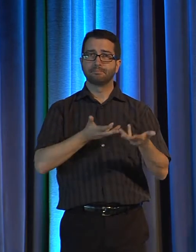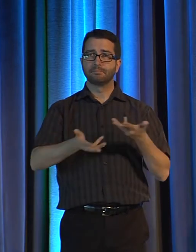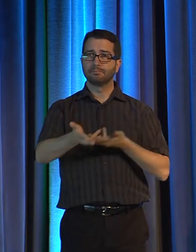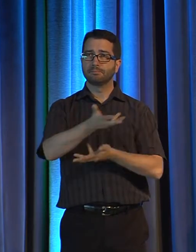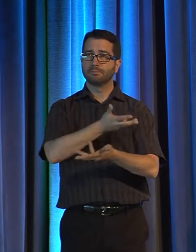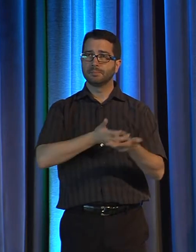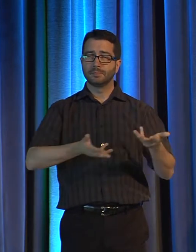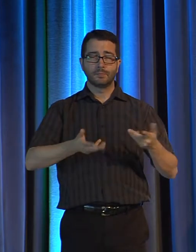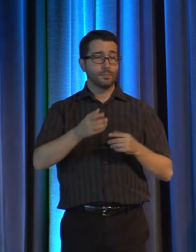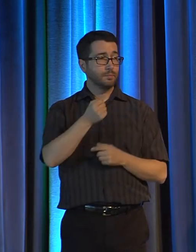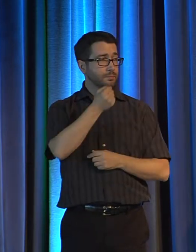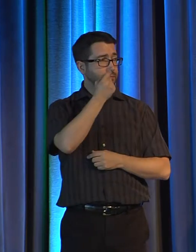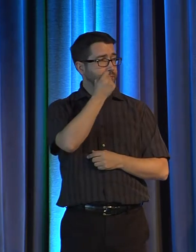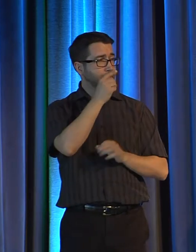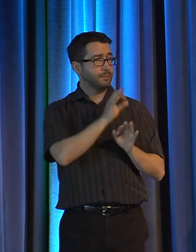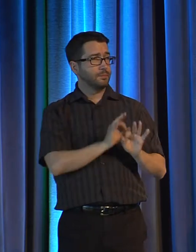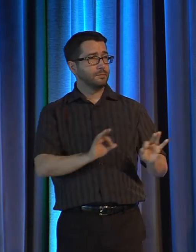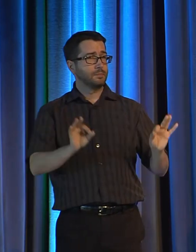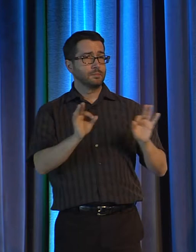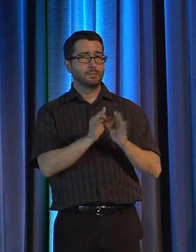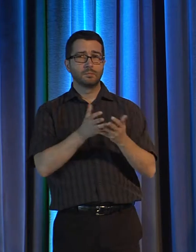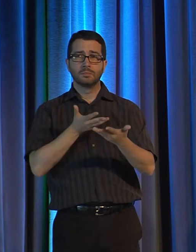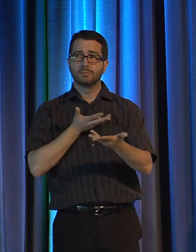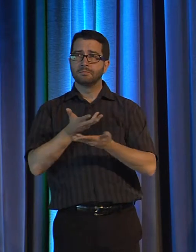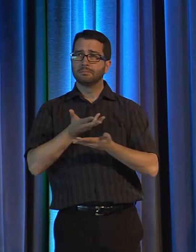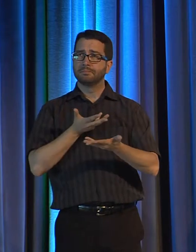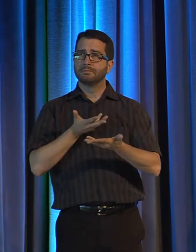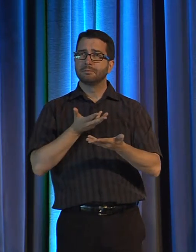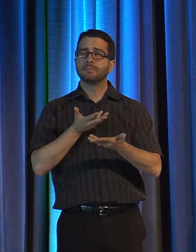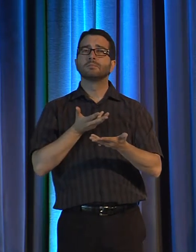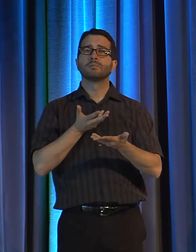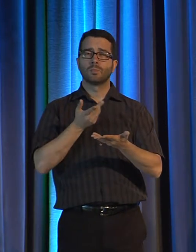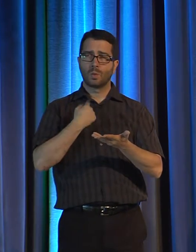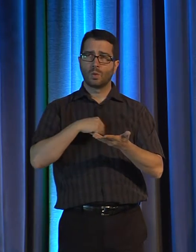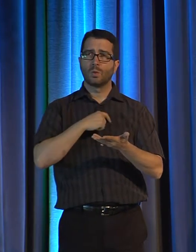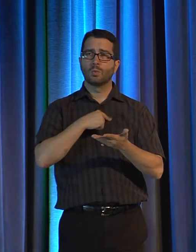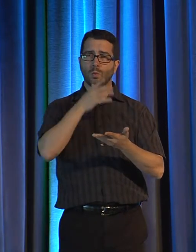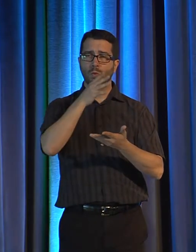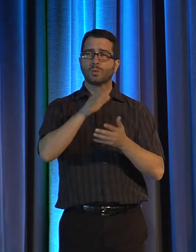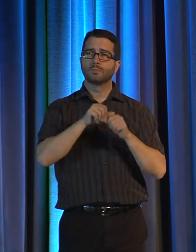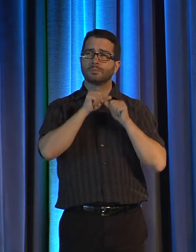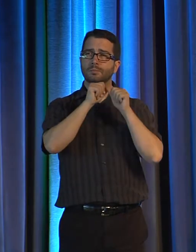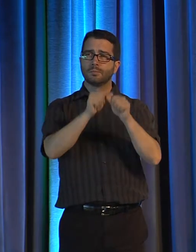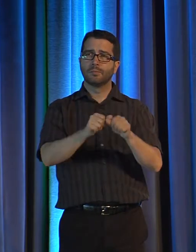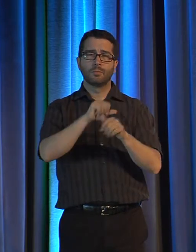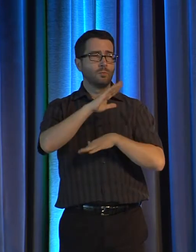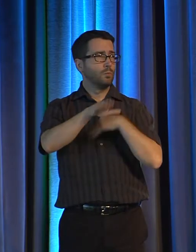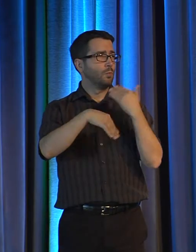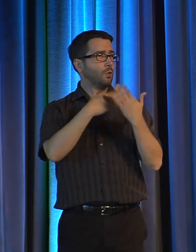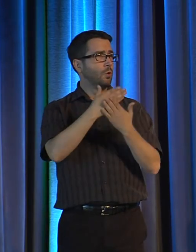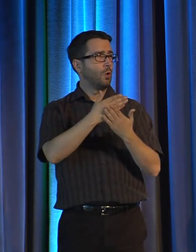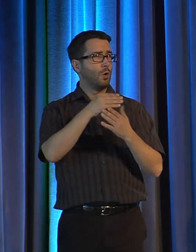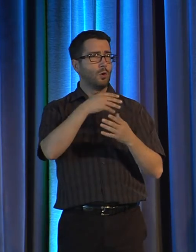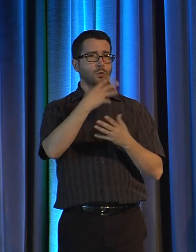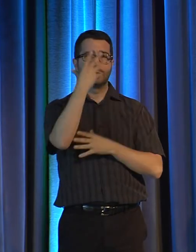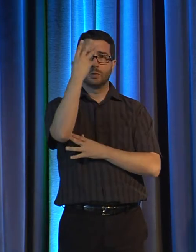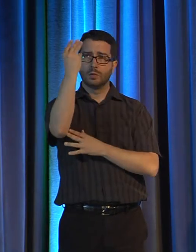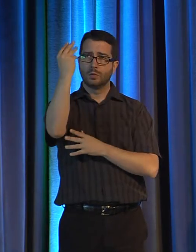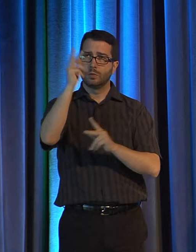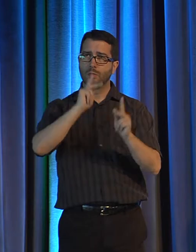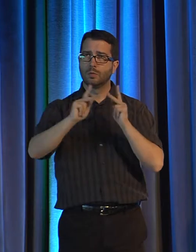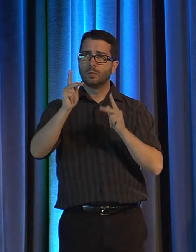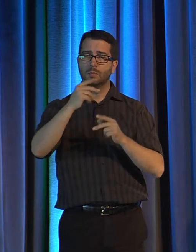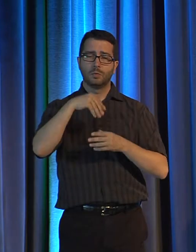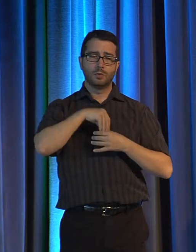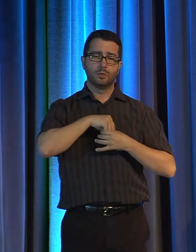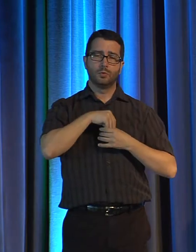the importance of engagement, we will continue to strengthen the engagement with all our stakeholders, internal and external. It's